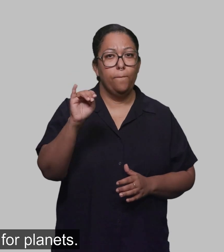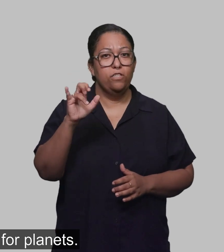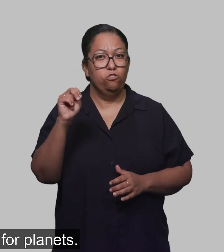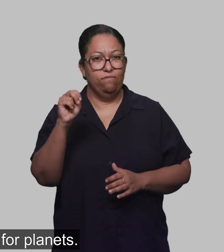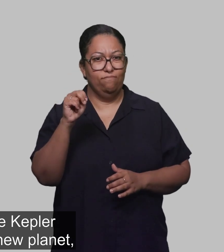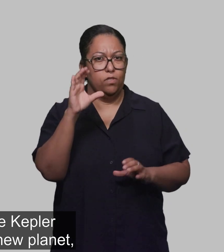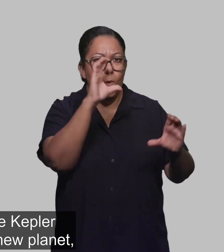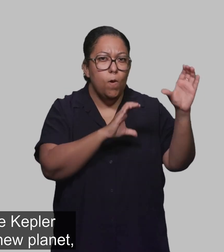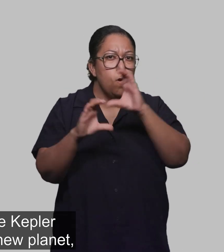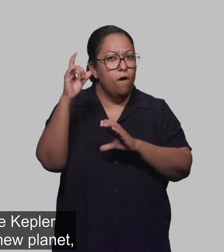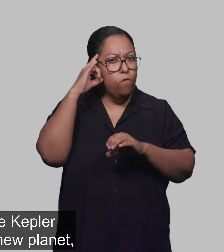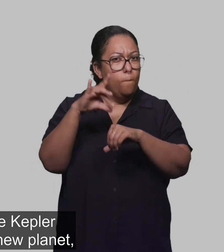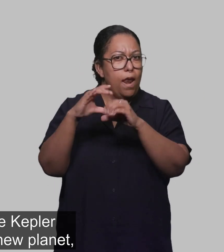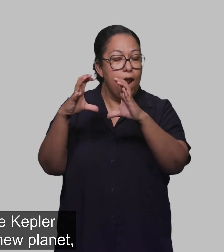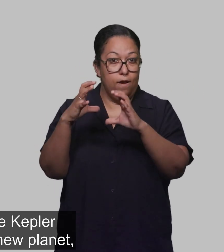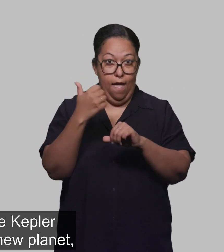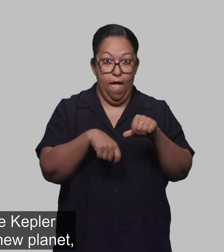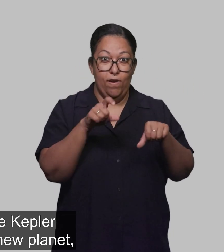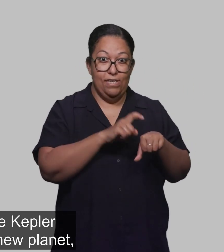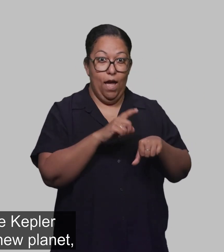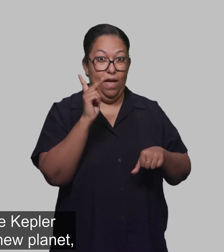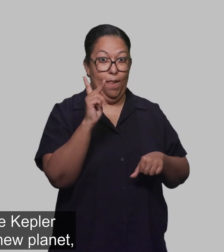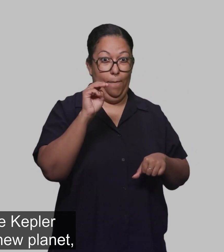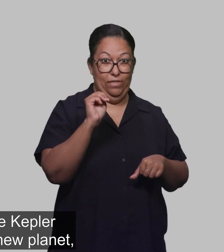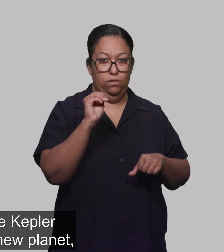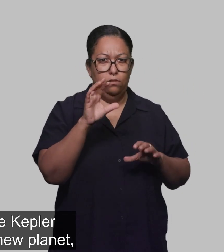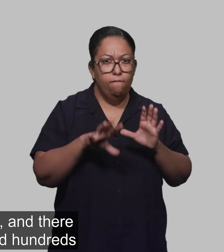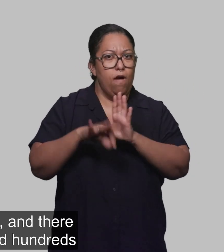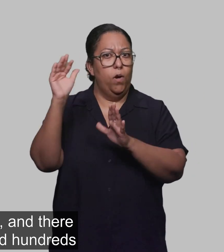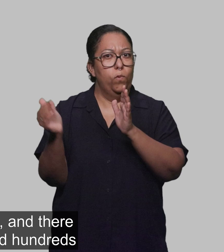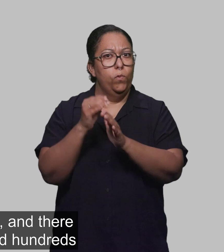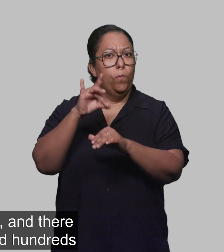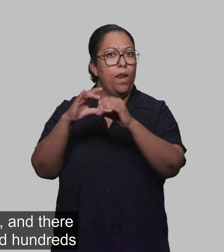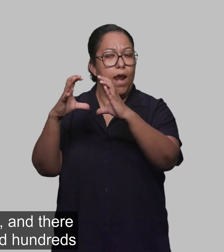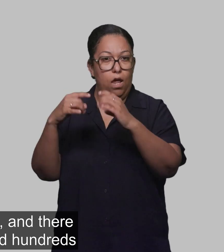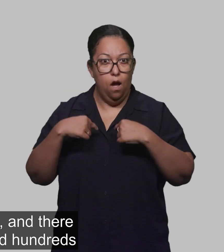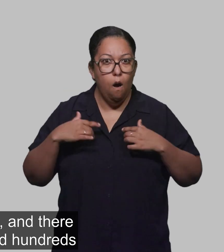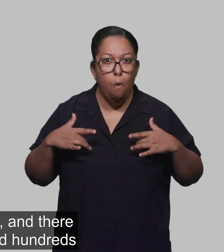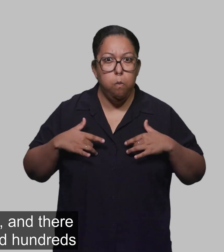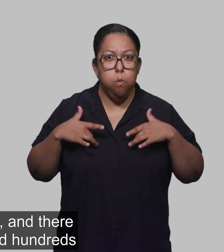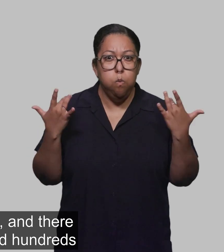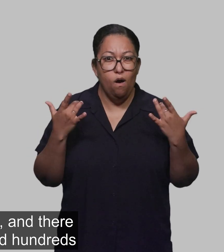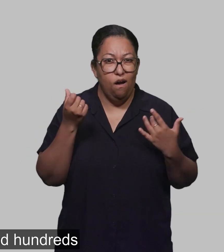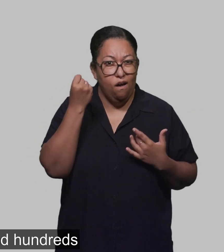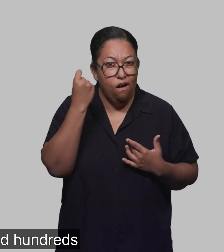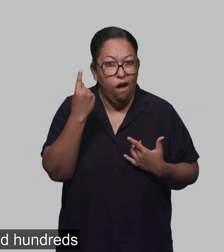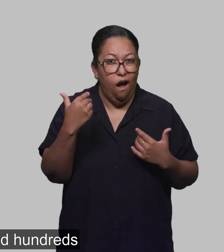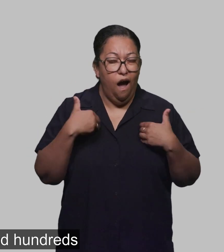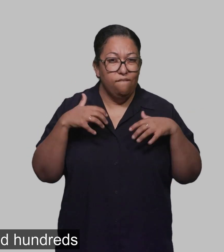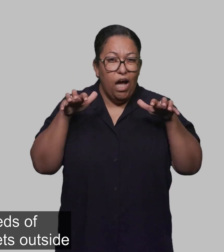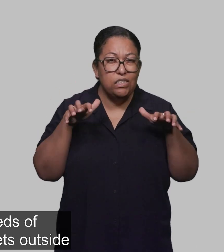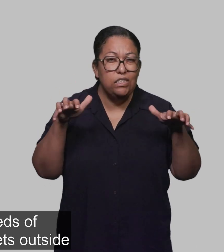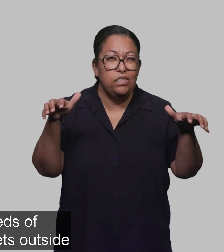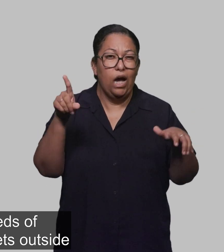for planets. Every time the Kepler mission finds a new planet, I am very happy. And there are hundreds and hundreds and hundreds